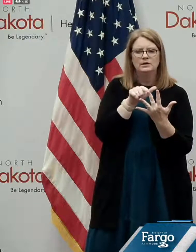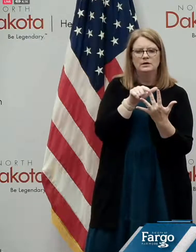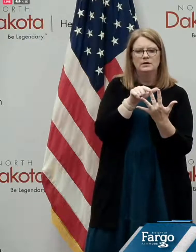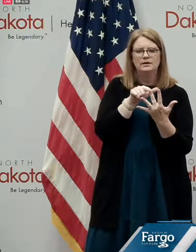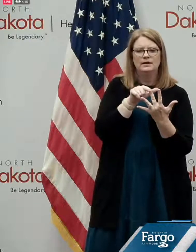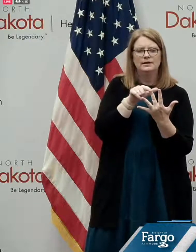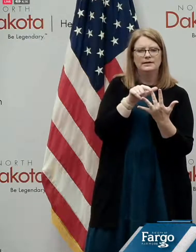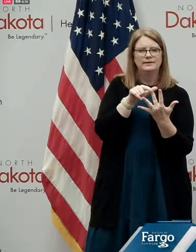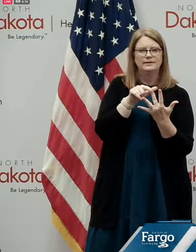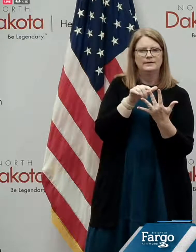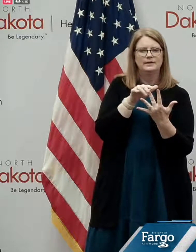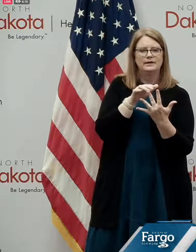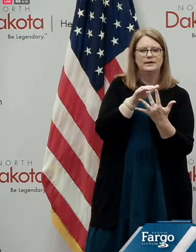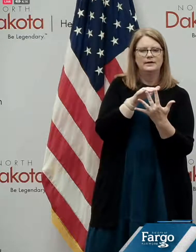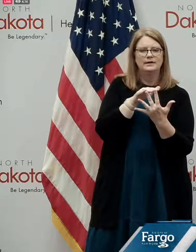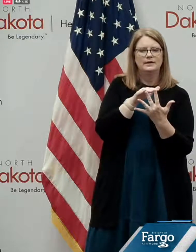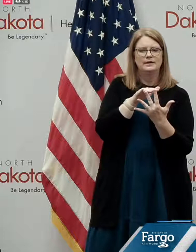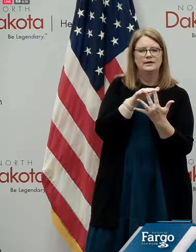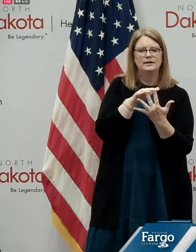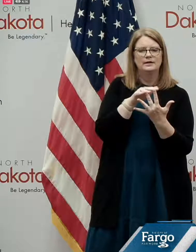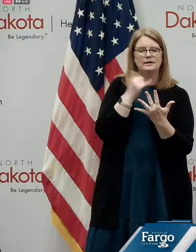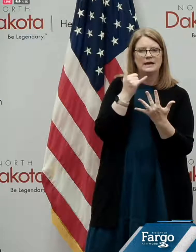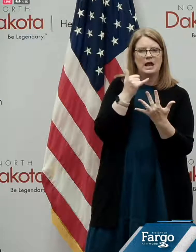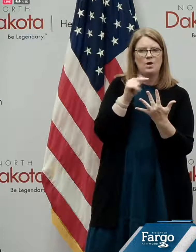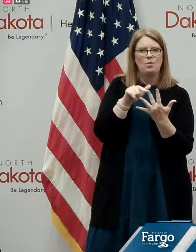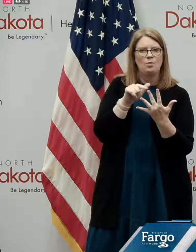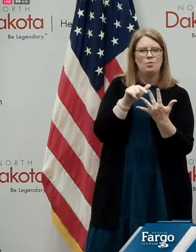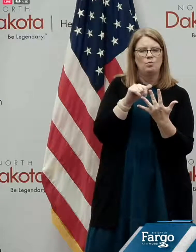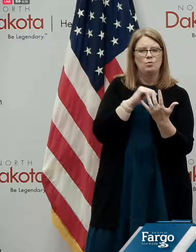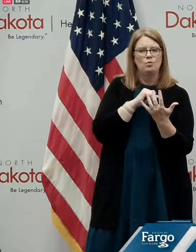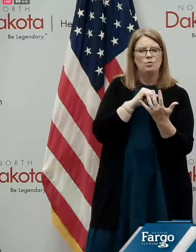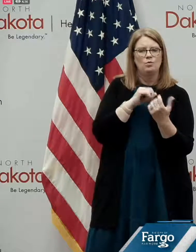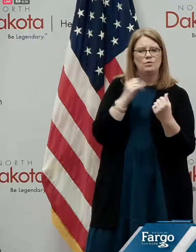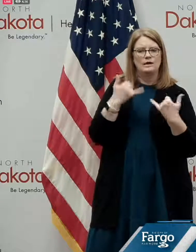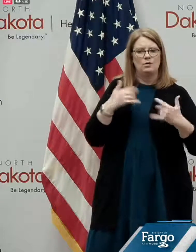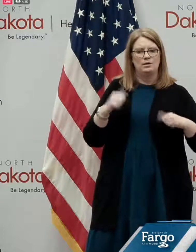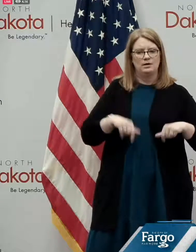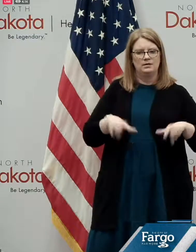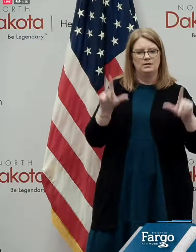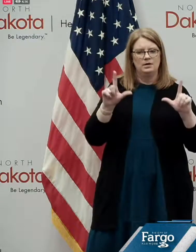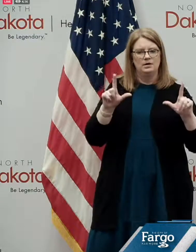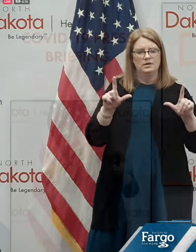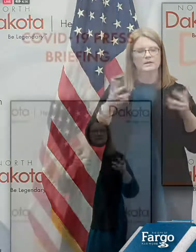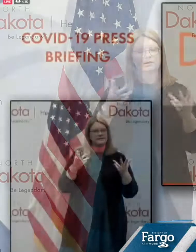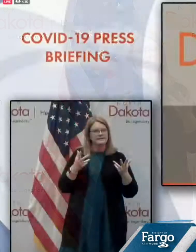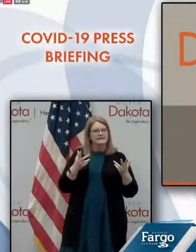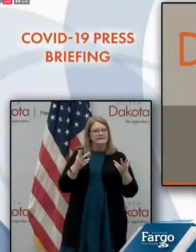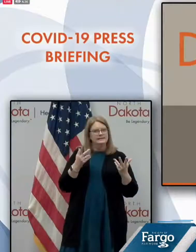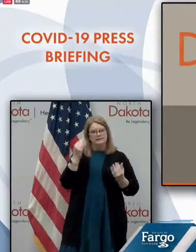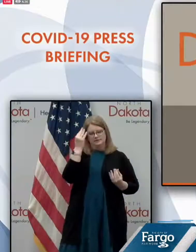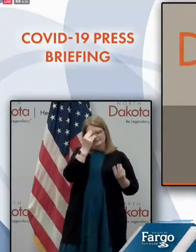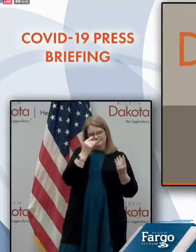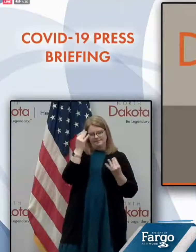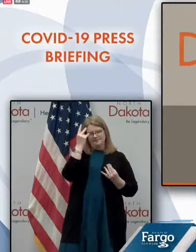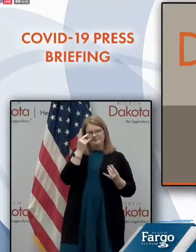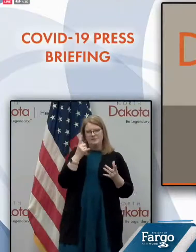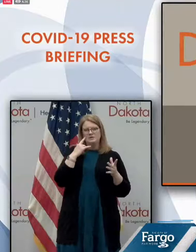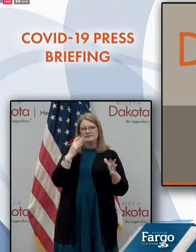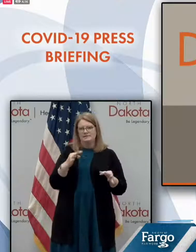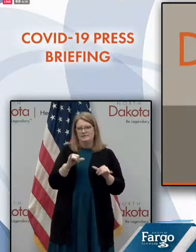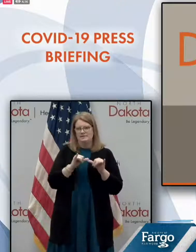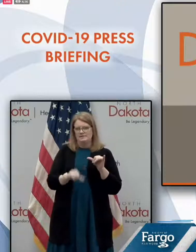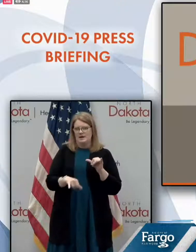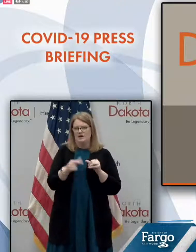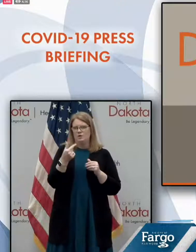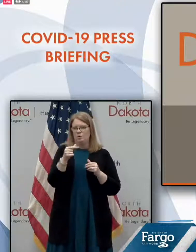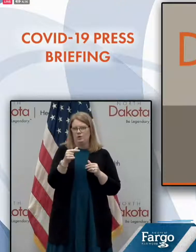was a higher level of risk. For now, when we pull up this chart, we're deciding to make a decision to remain in green.